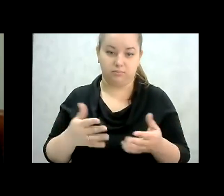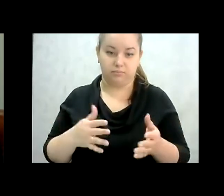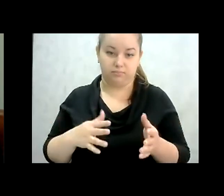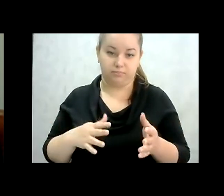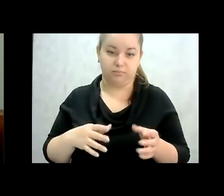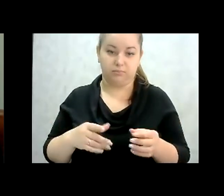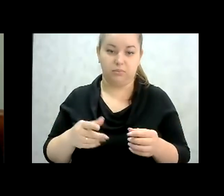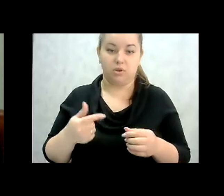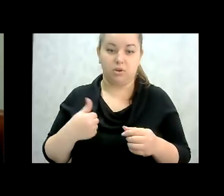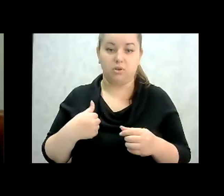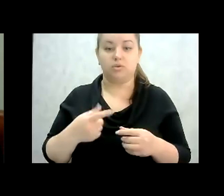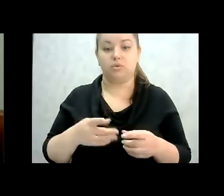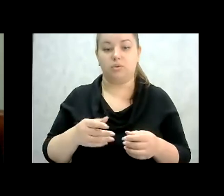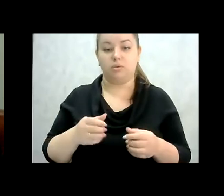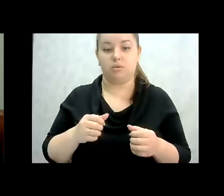question.